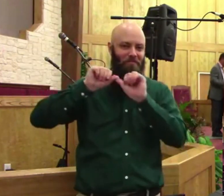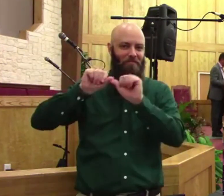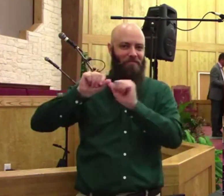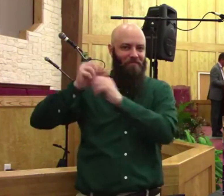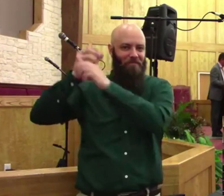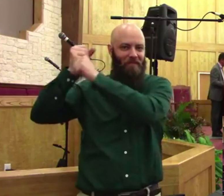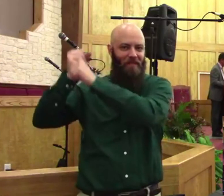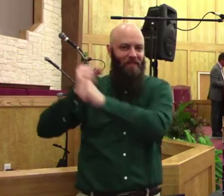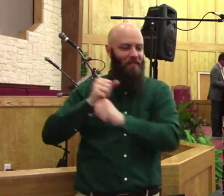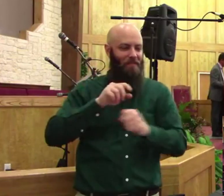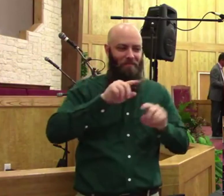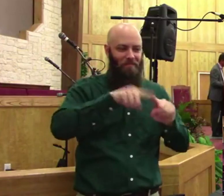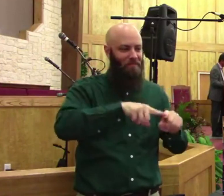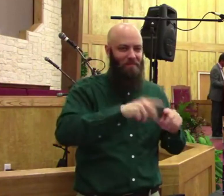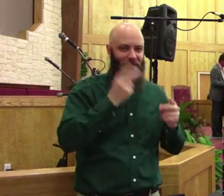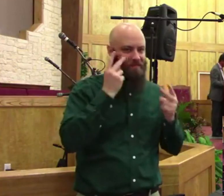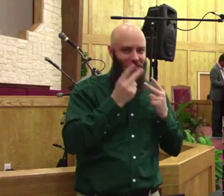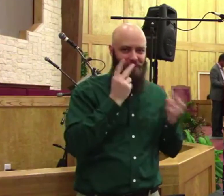and